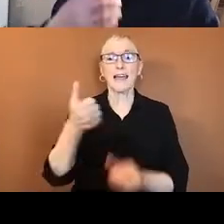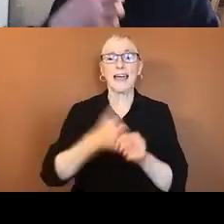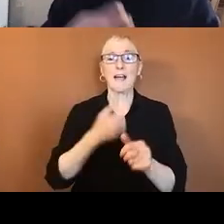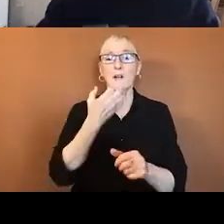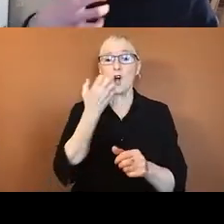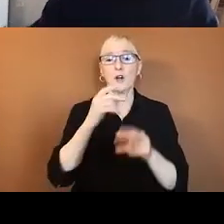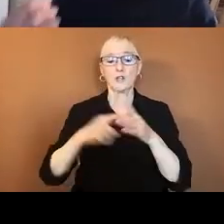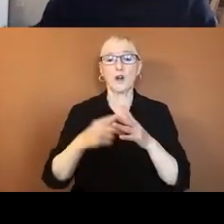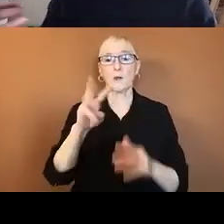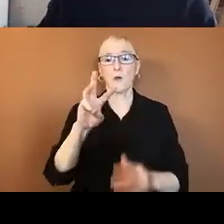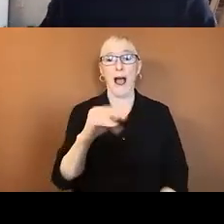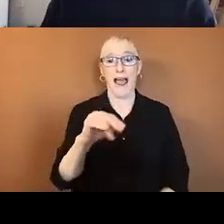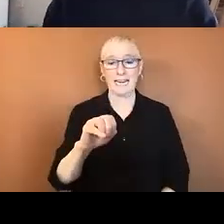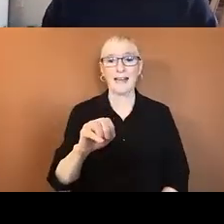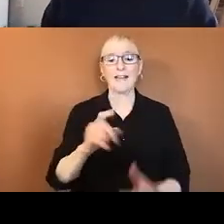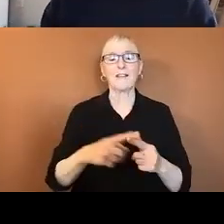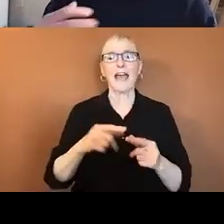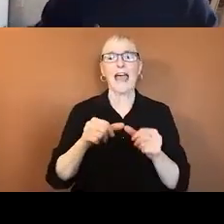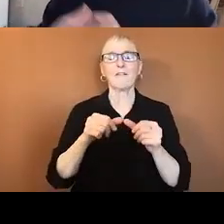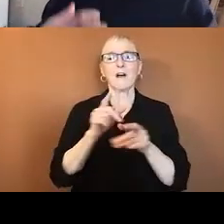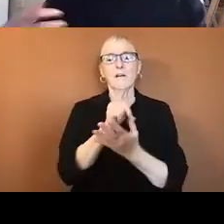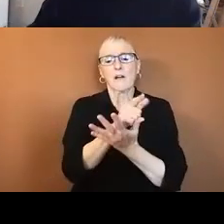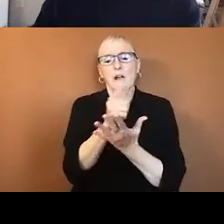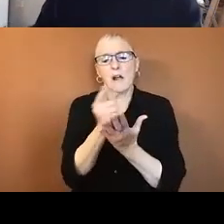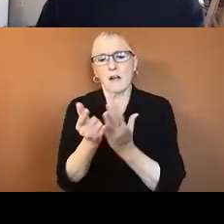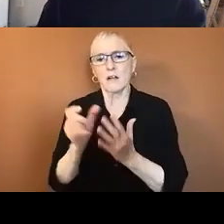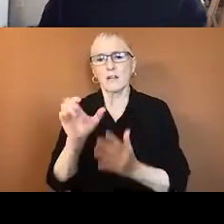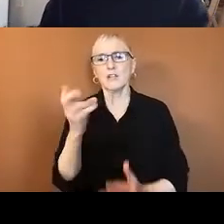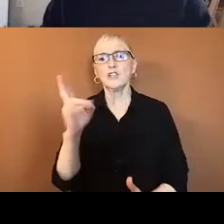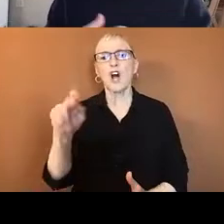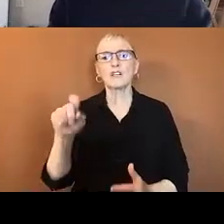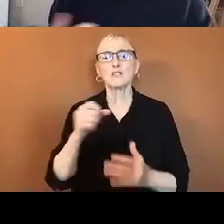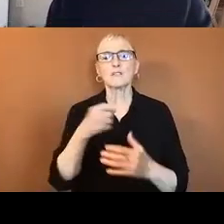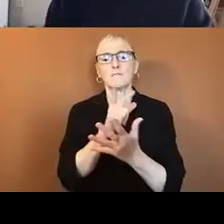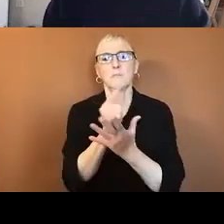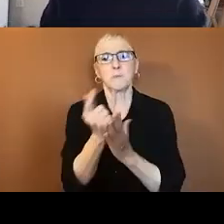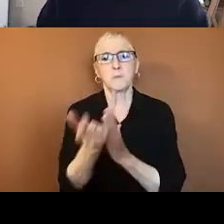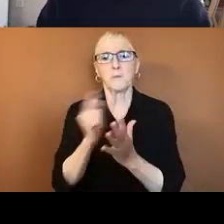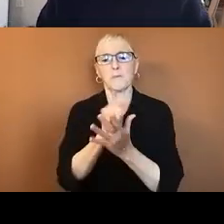whine, and then they then have these consecutive chucks to make it a little bit more complex,